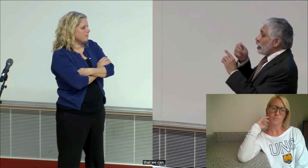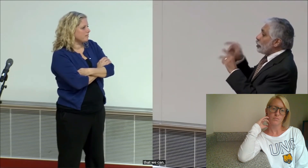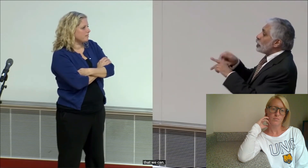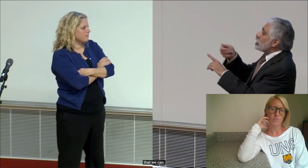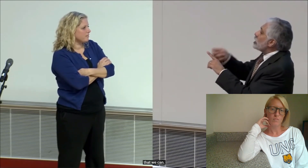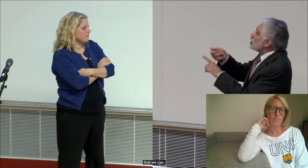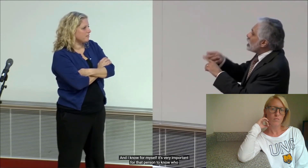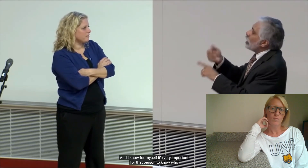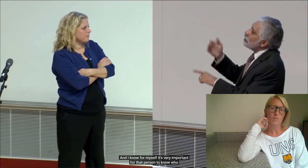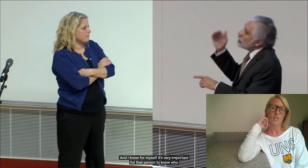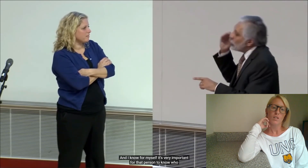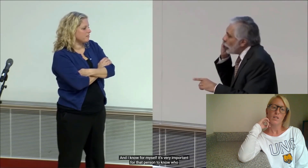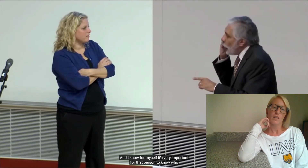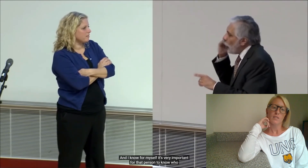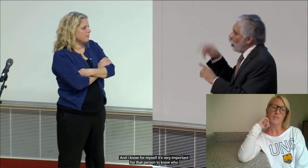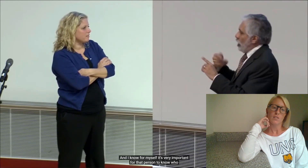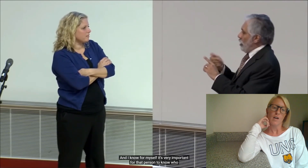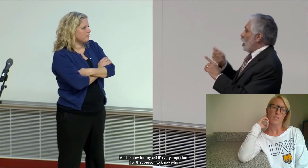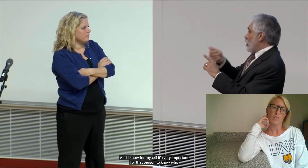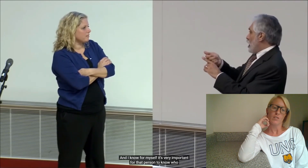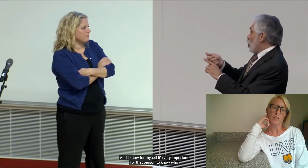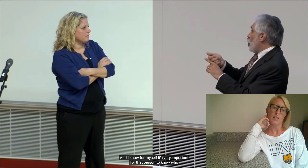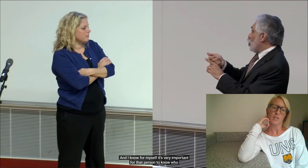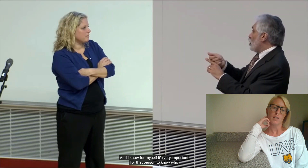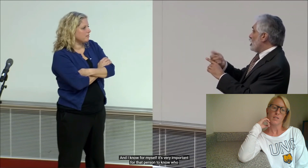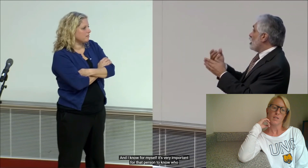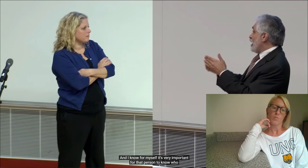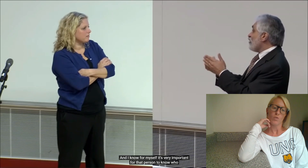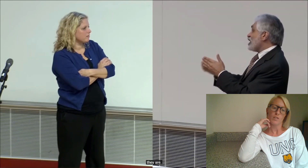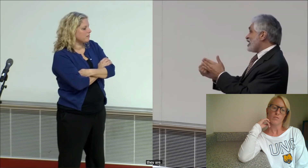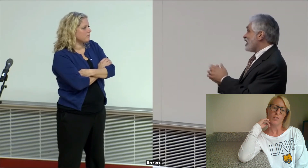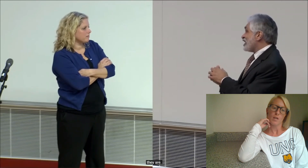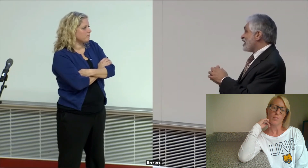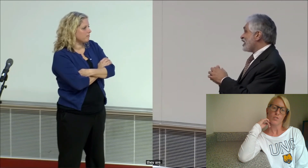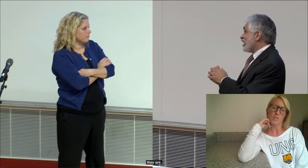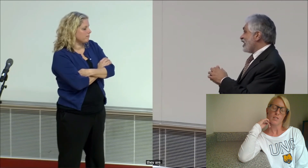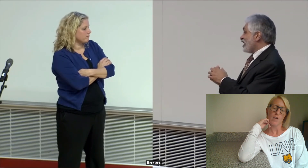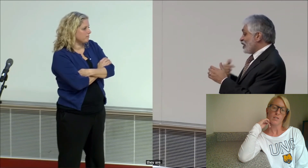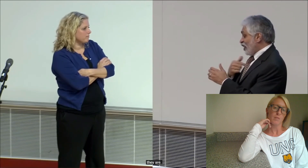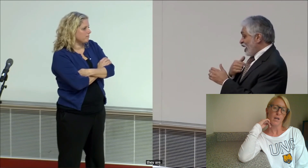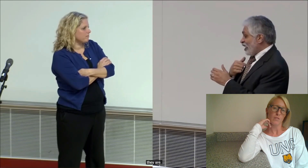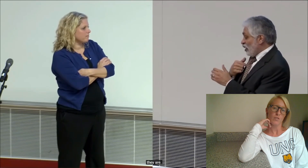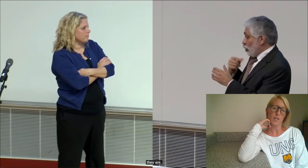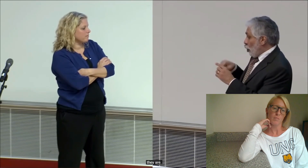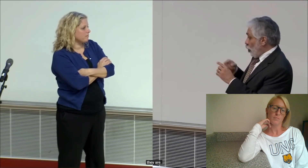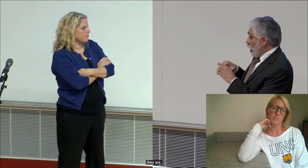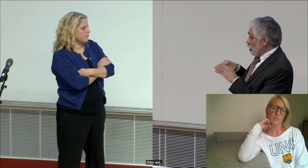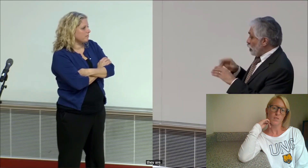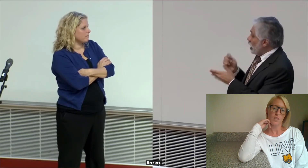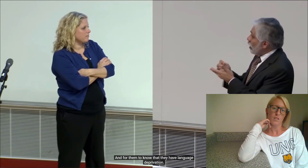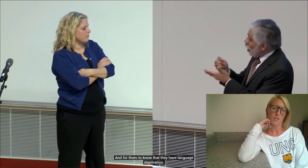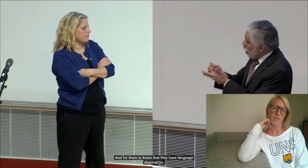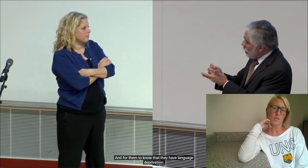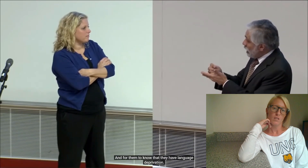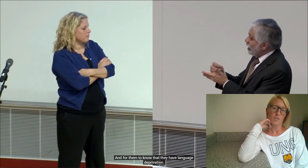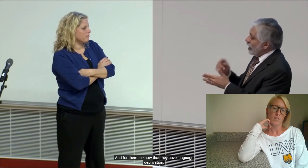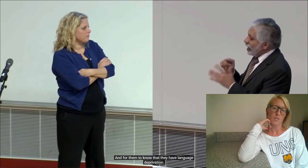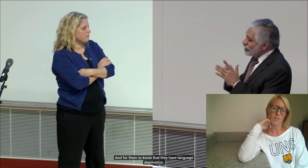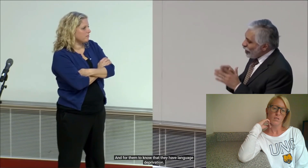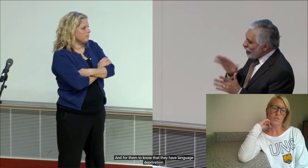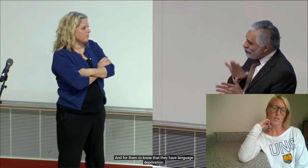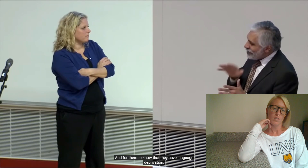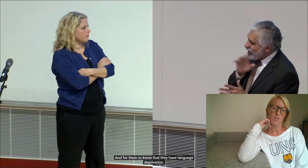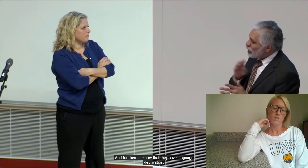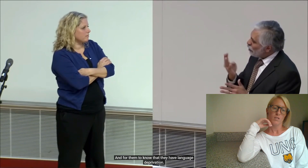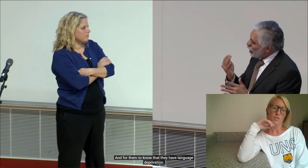can And I know for myself, it's very important have for a that very person to know who they important for are that person and have an impact for them. and for them to know that